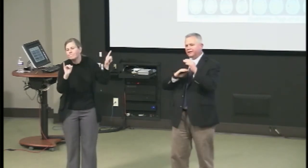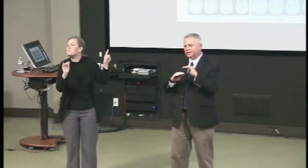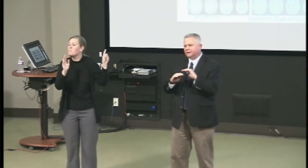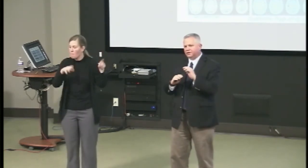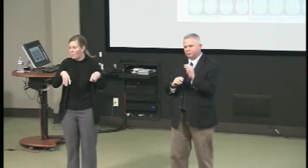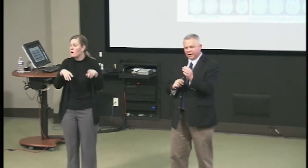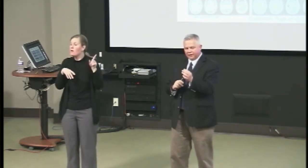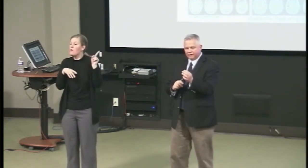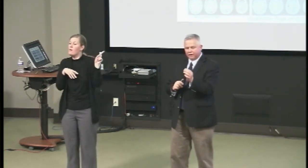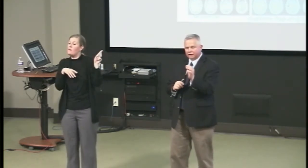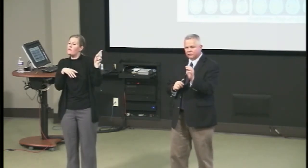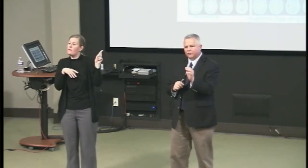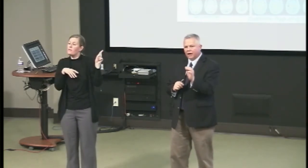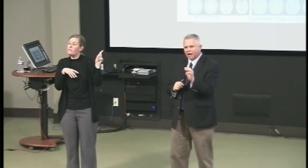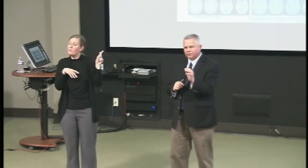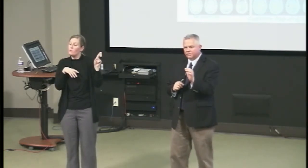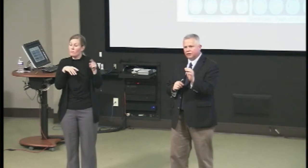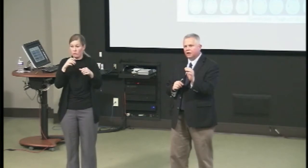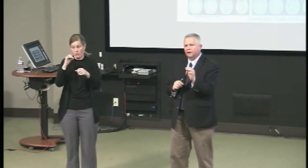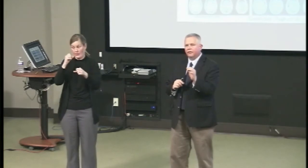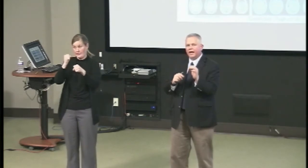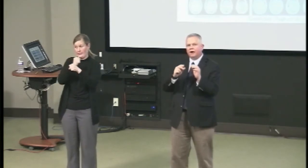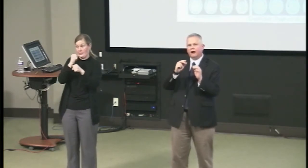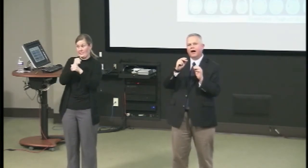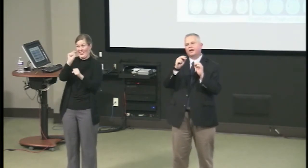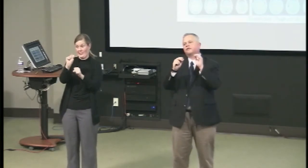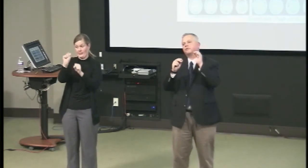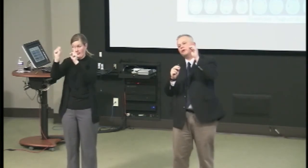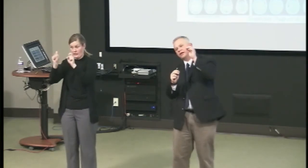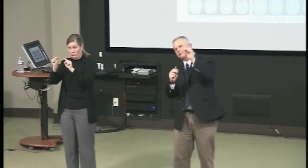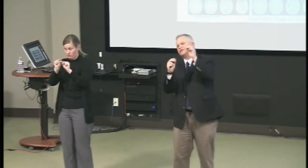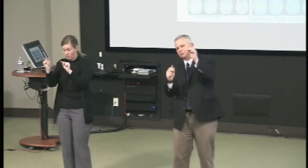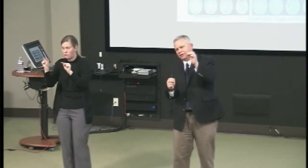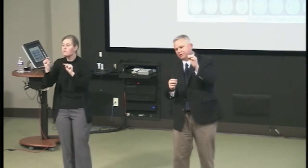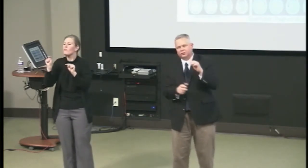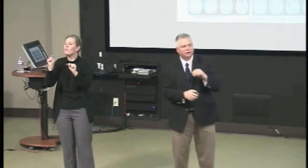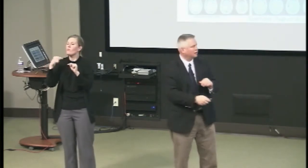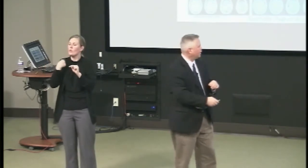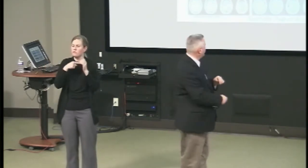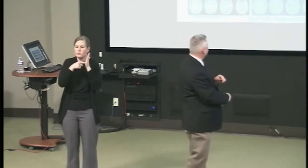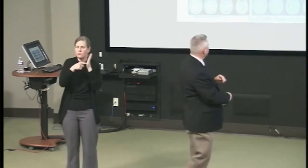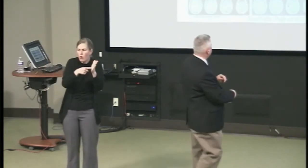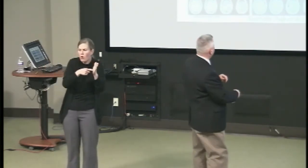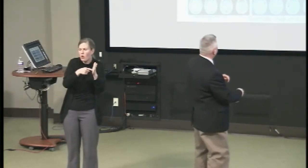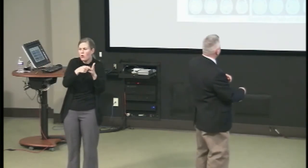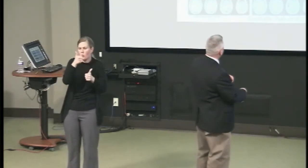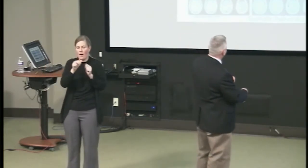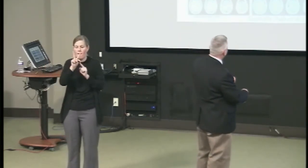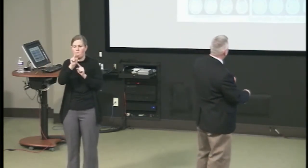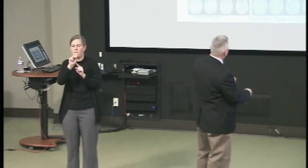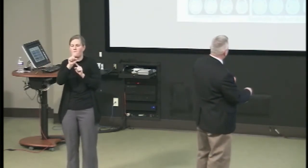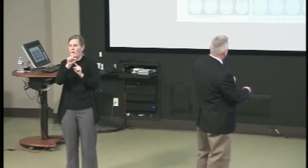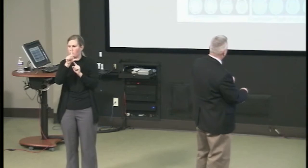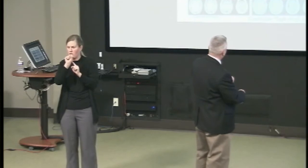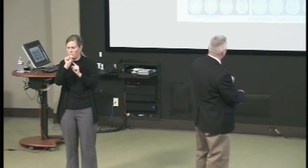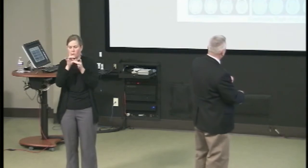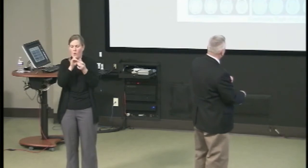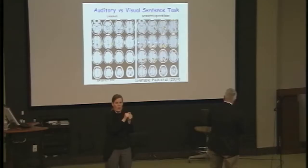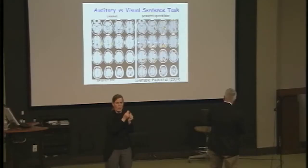hand, by t-test, we identified those voxels that are higher for print than speech, and those are shown in red to